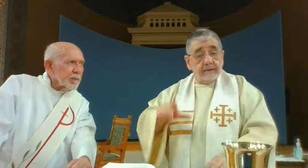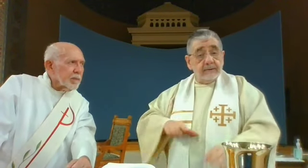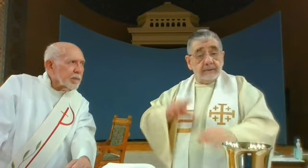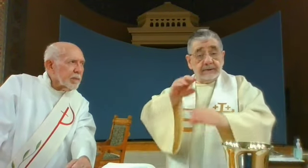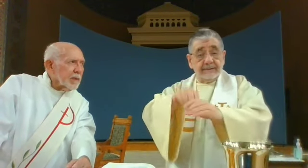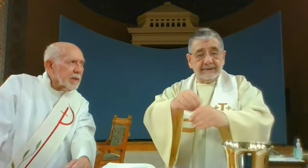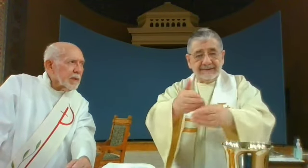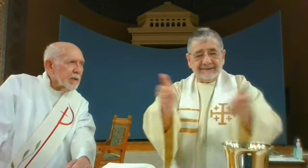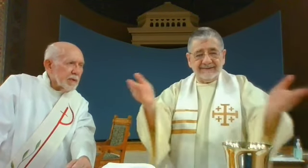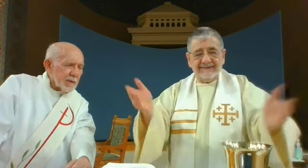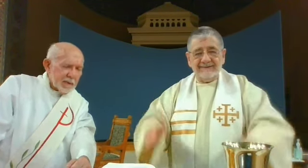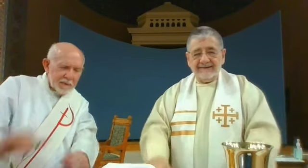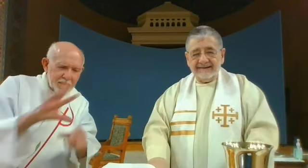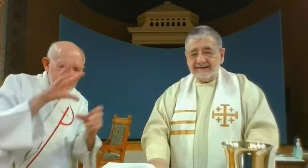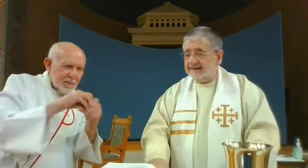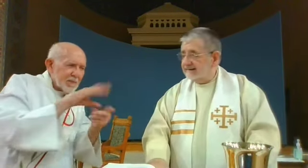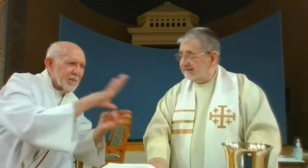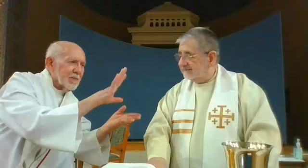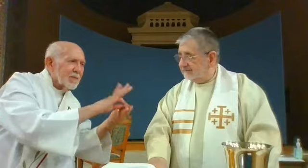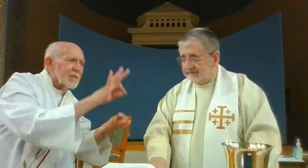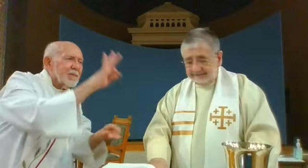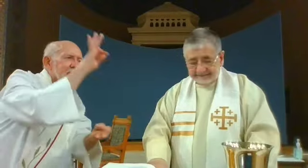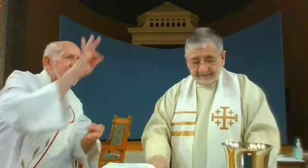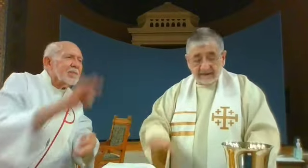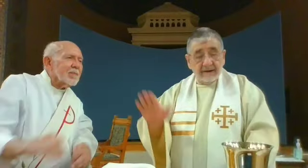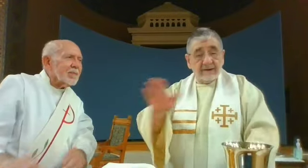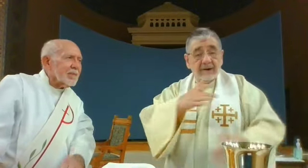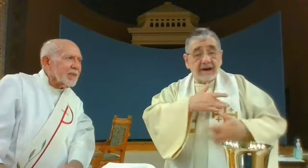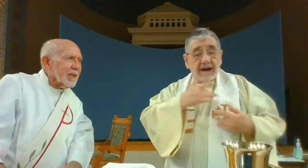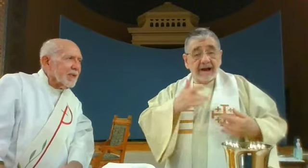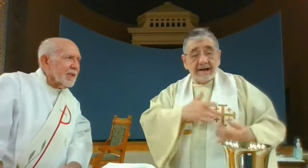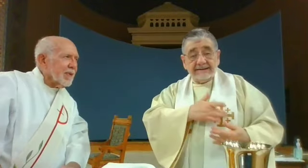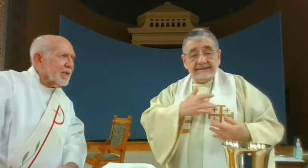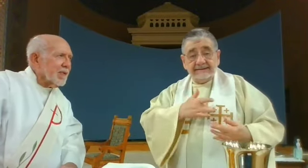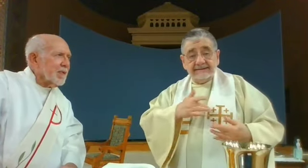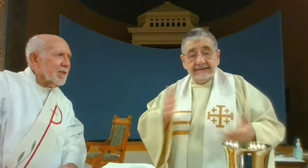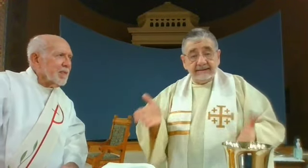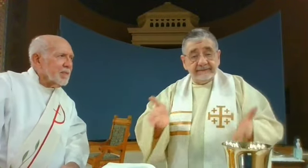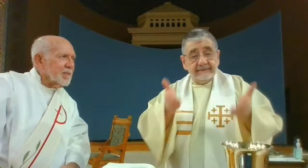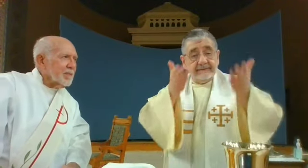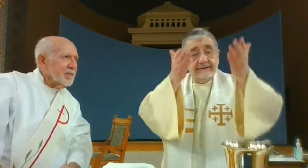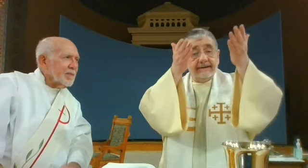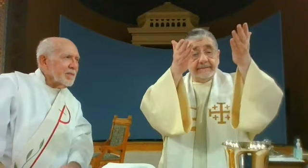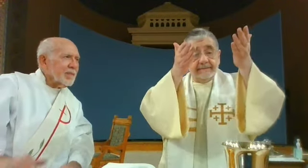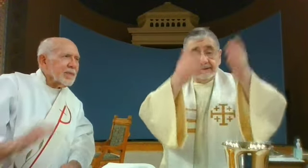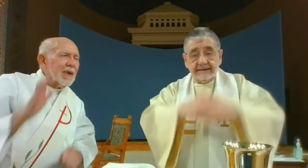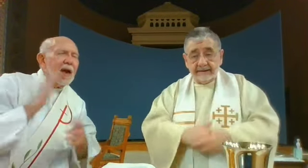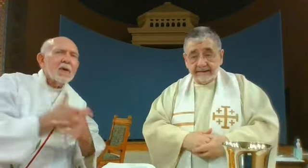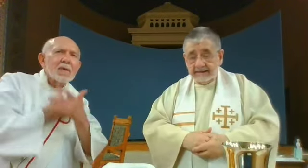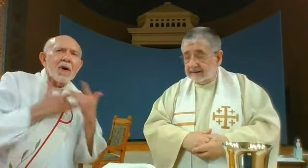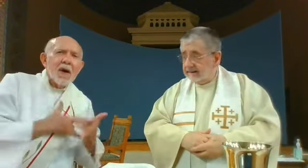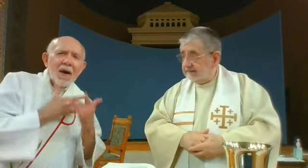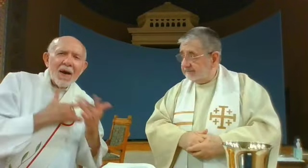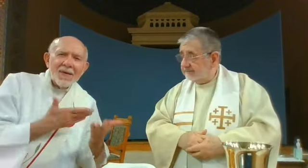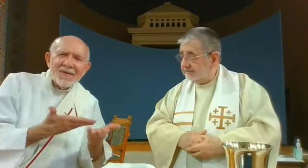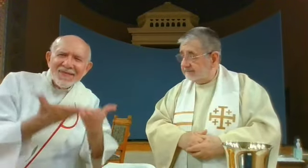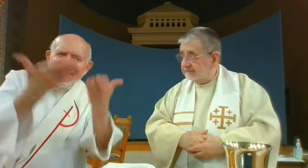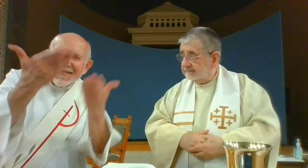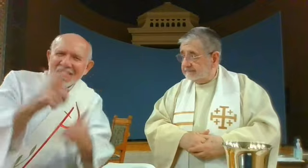The Lord be with you, and with your spirit. Lift up your hearts. We lift them up to